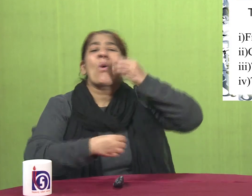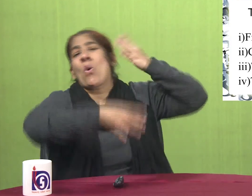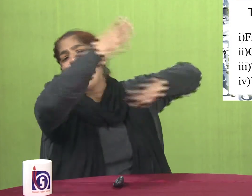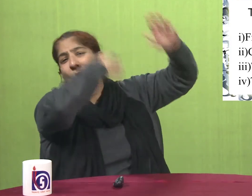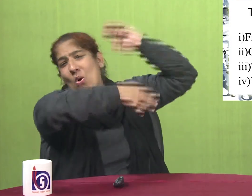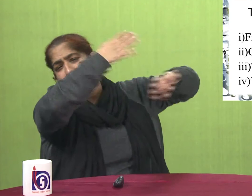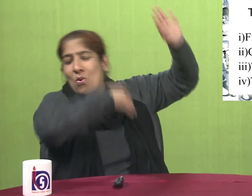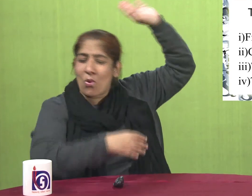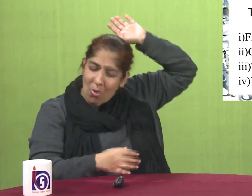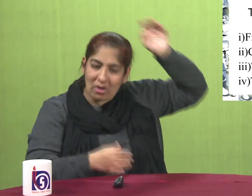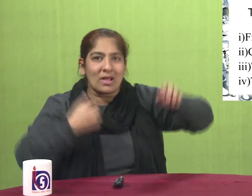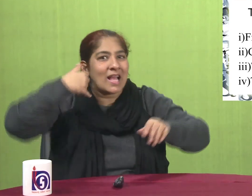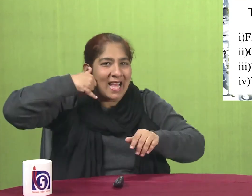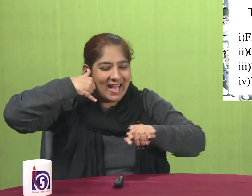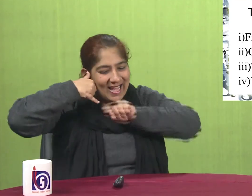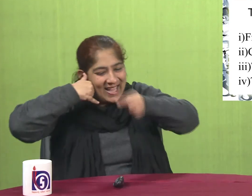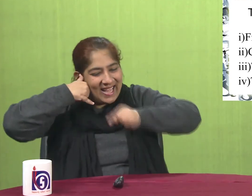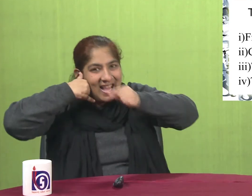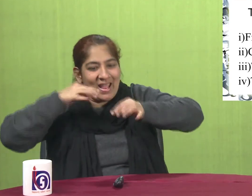such as fixed line phone,